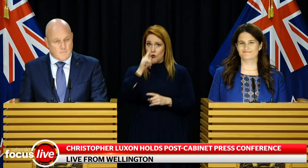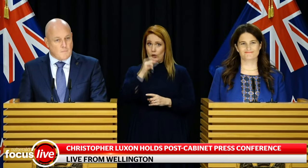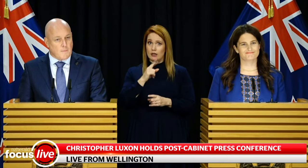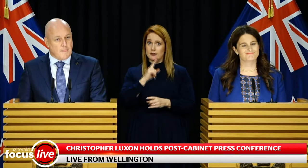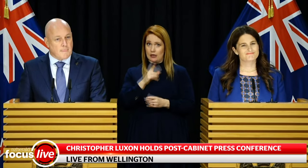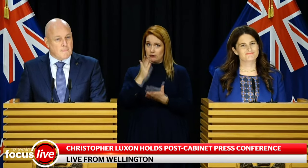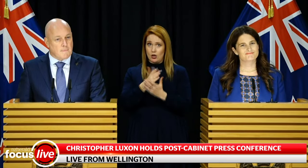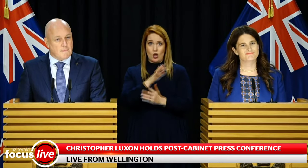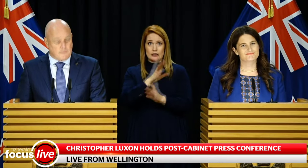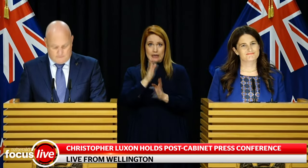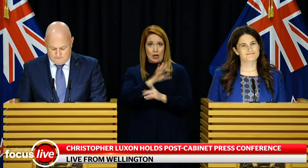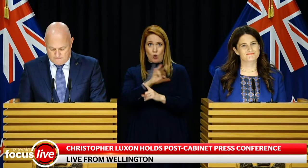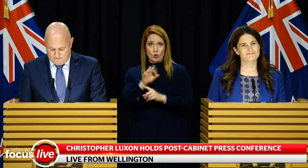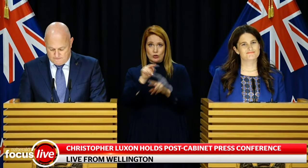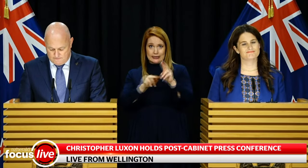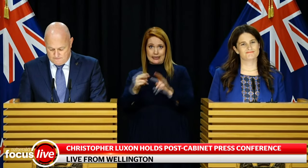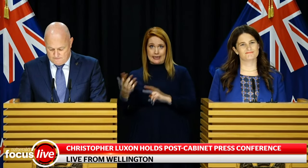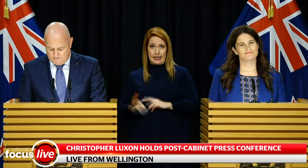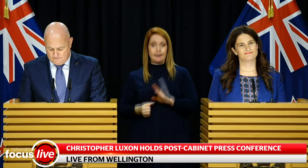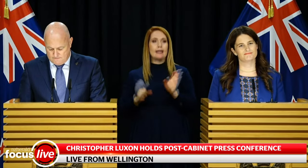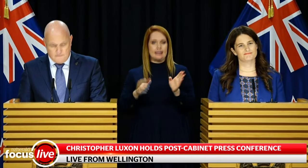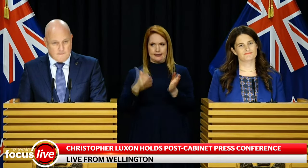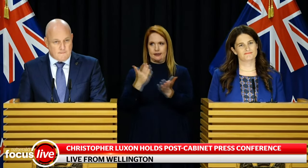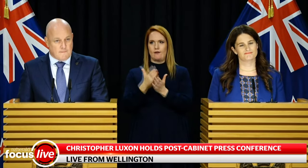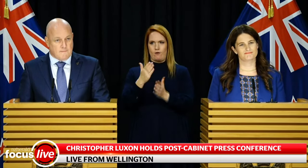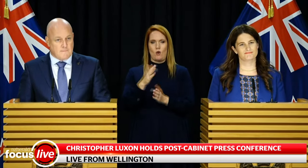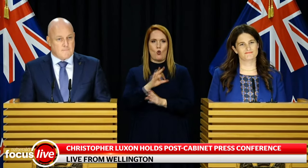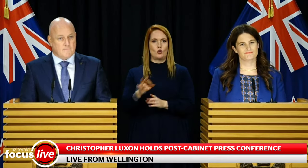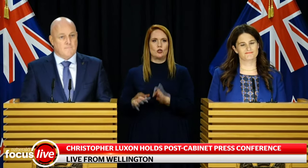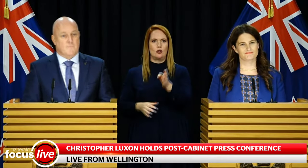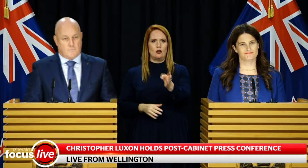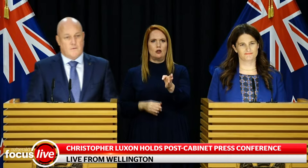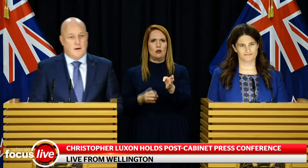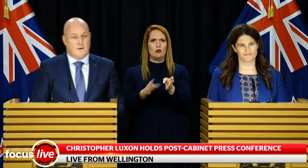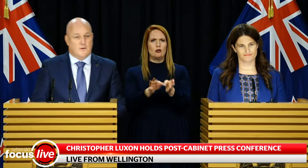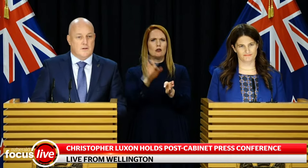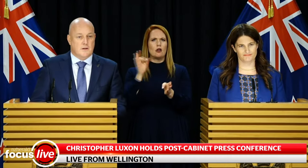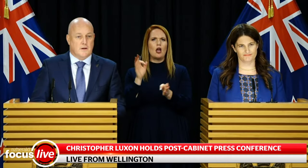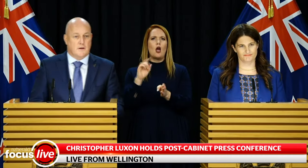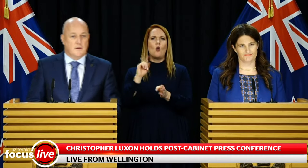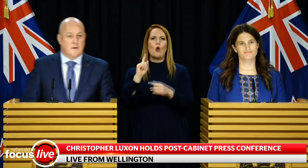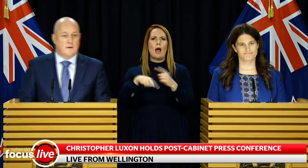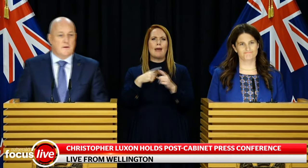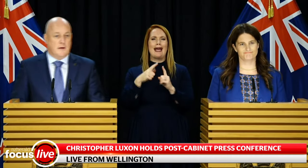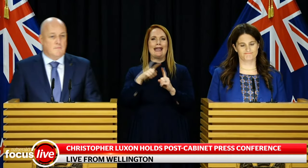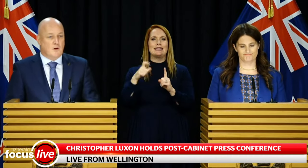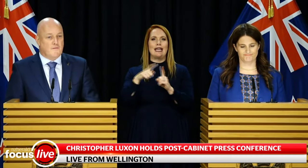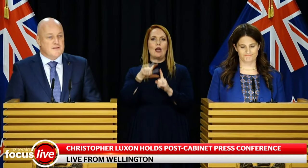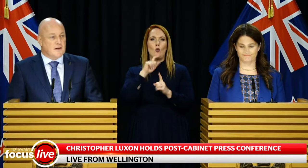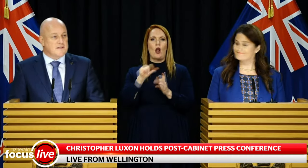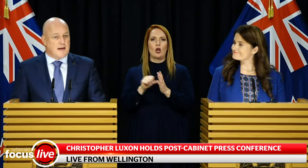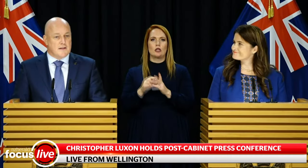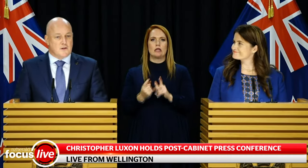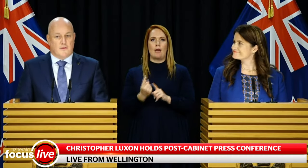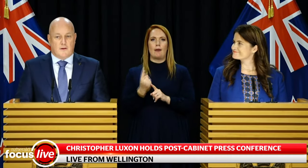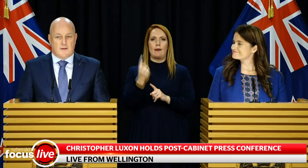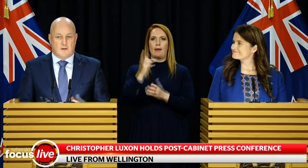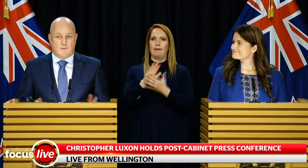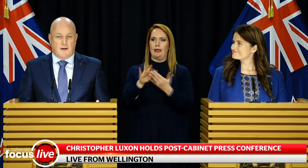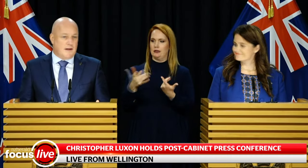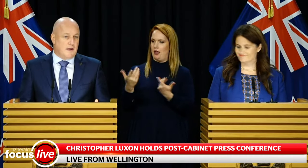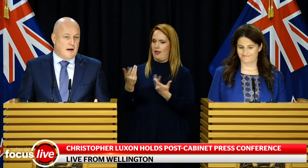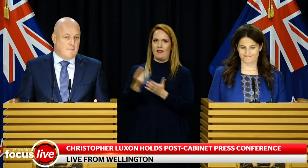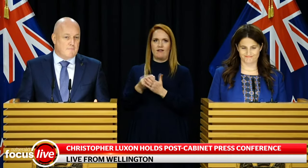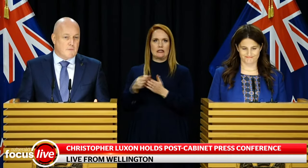What assurances do you have from the industry itself that it won't simply ump its fees to soak up all this money? Yeah, well, the first thing I'd say is, look, there